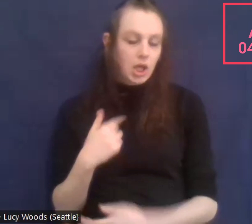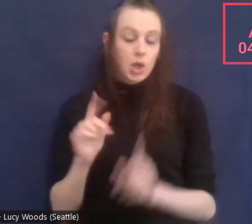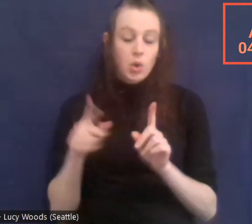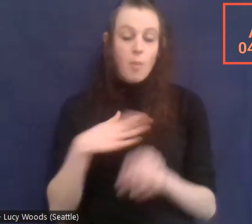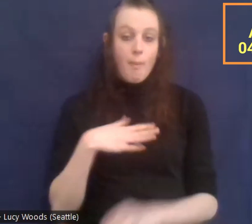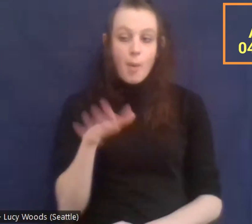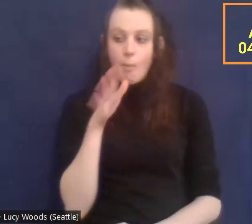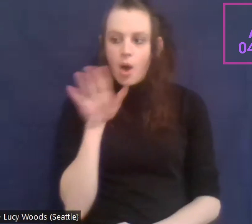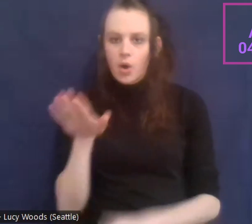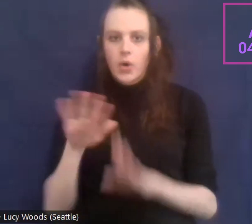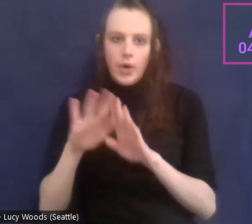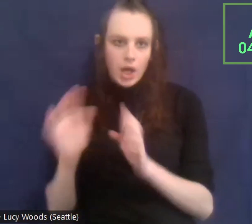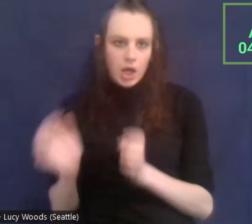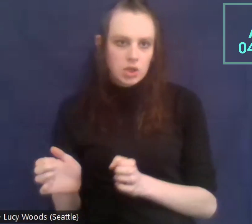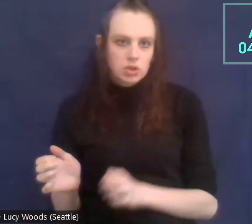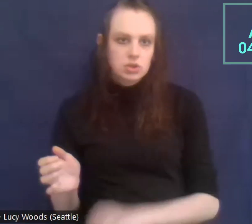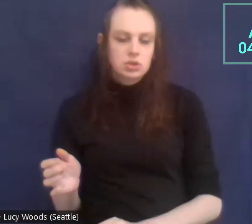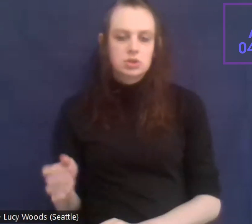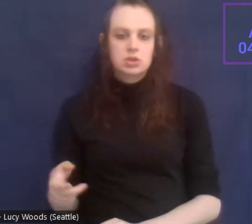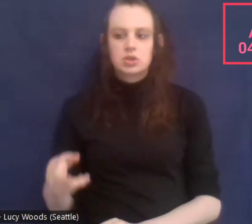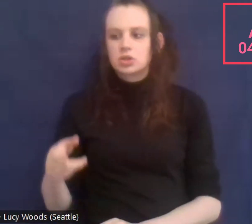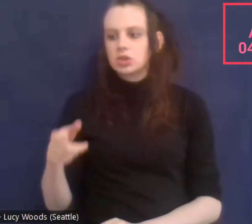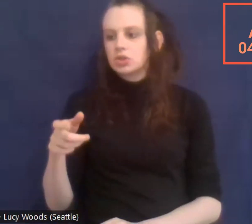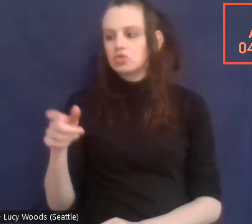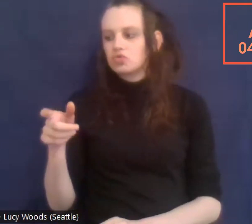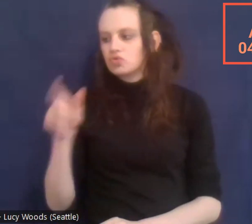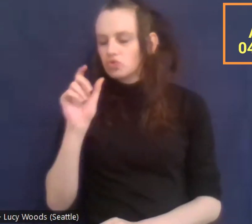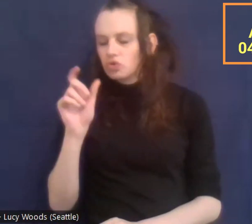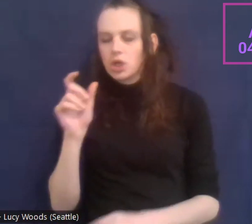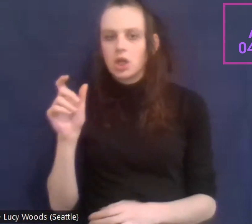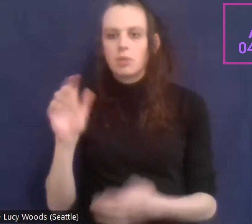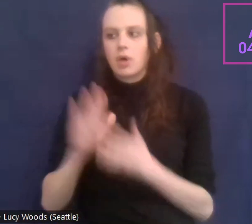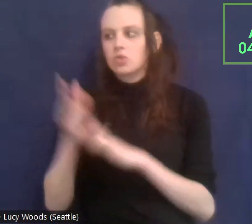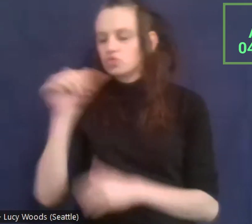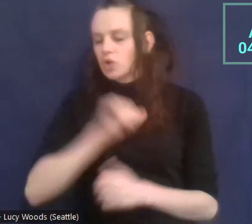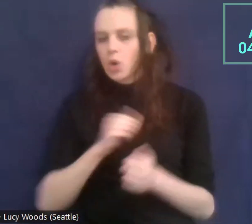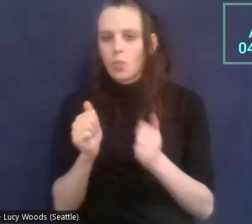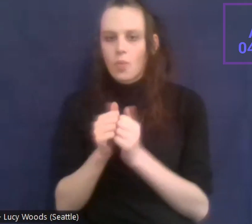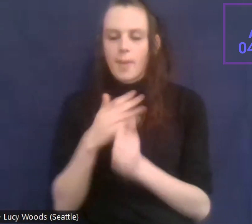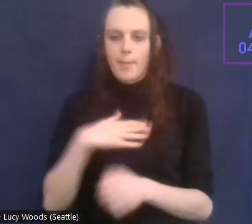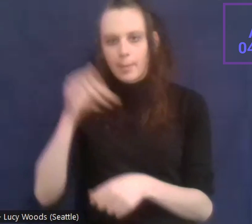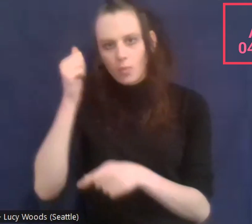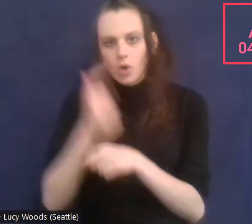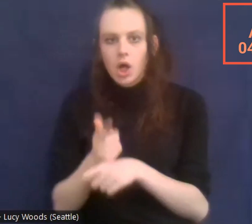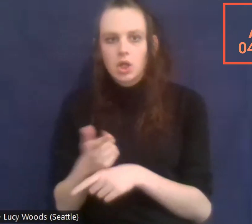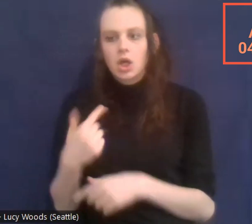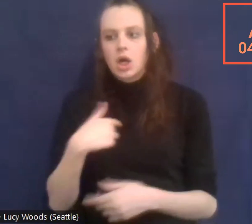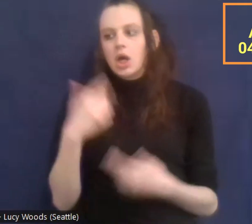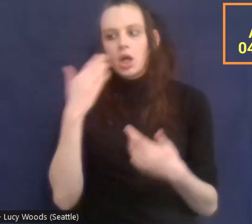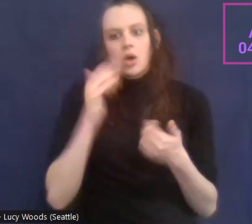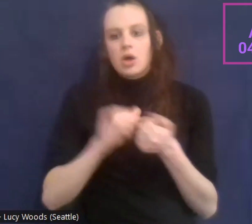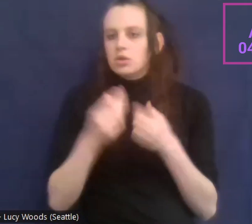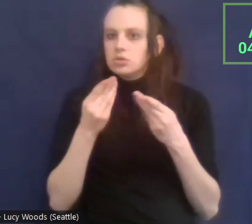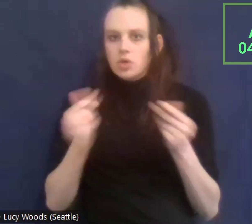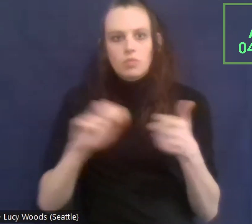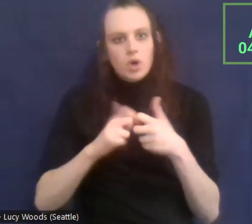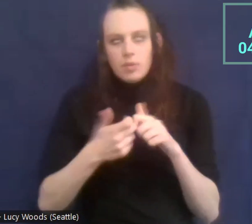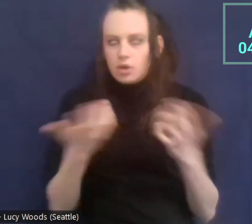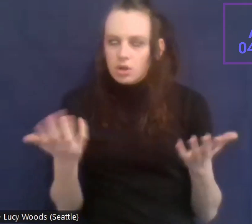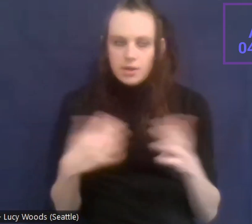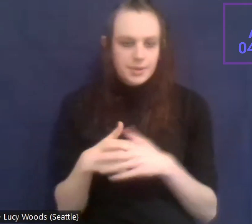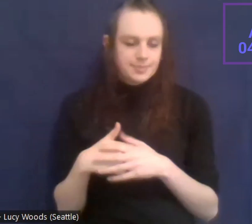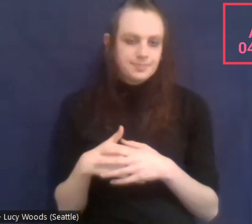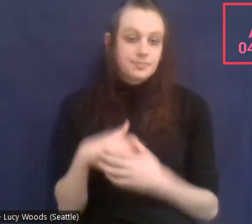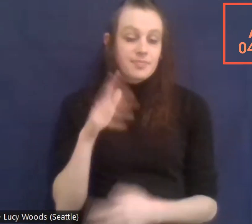house, and I get drunk with my little brother, because that's how I know how to solve problems, right? And then